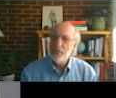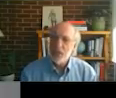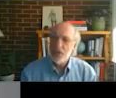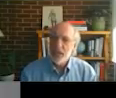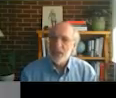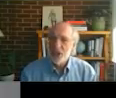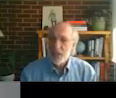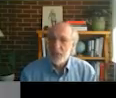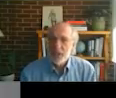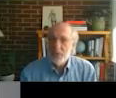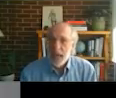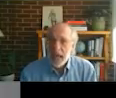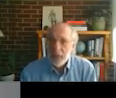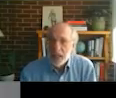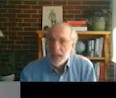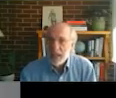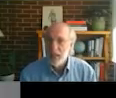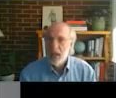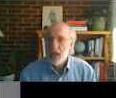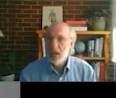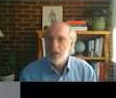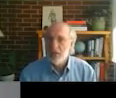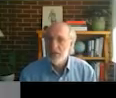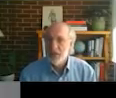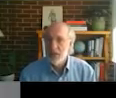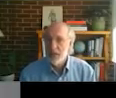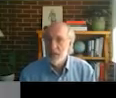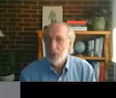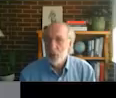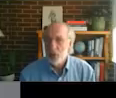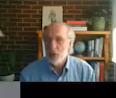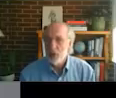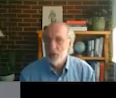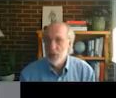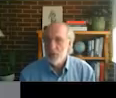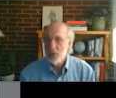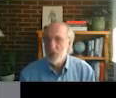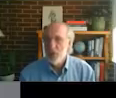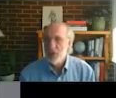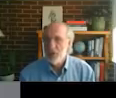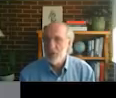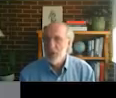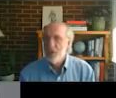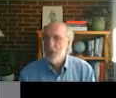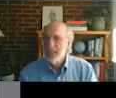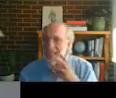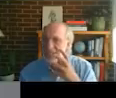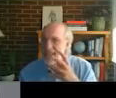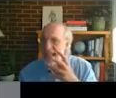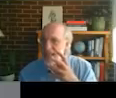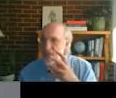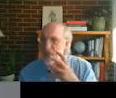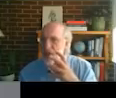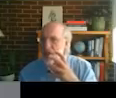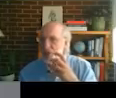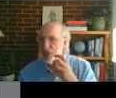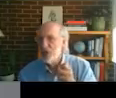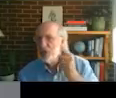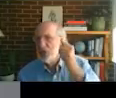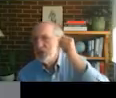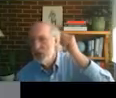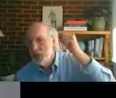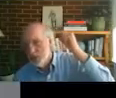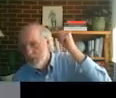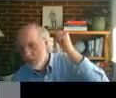This is much like shaping the babbling of a vocal responder from inexact